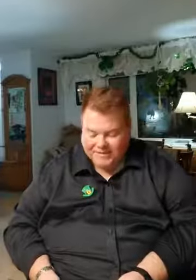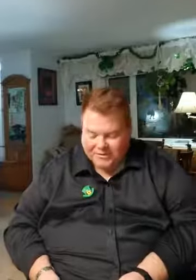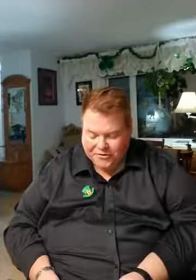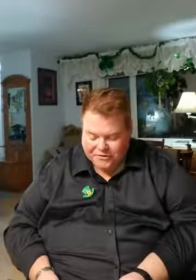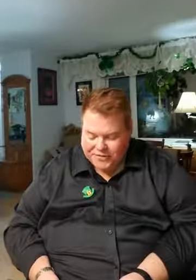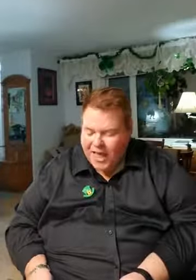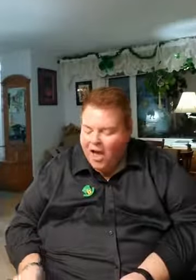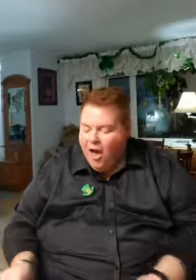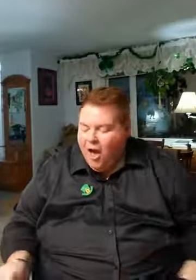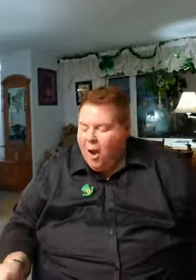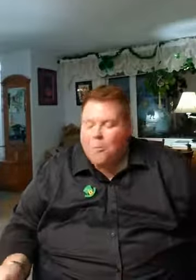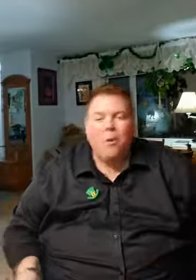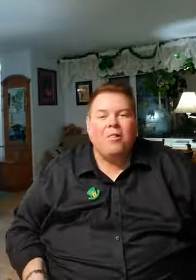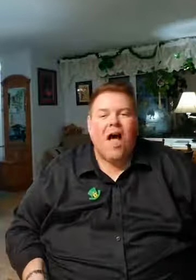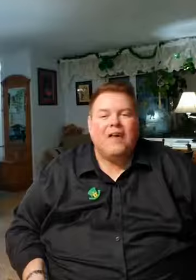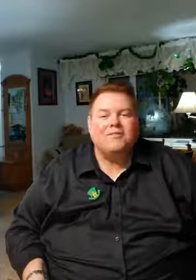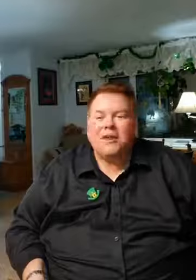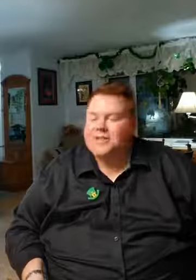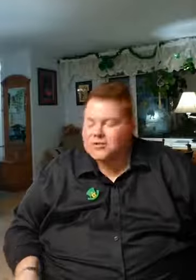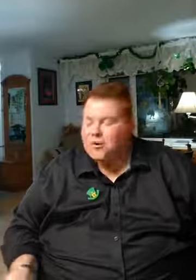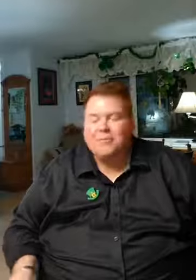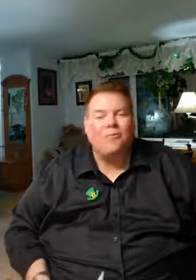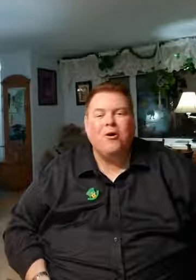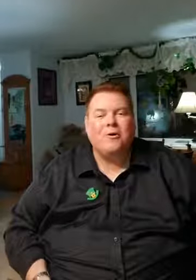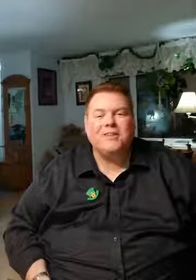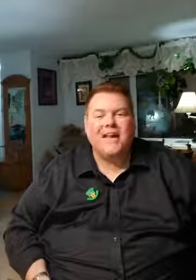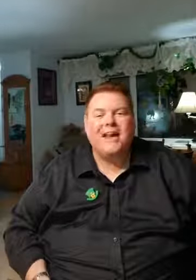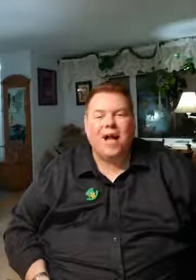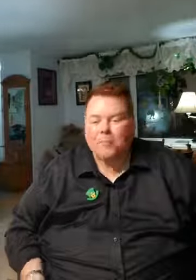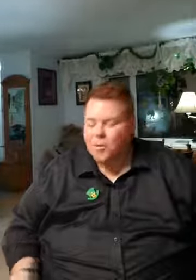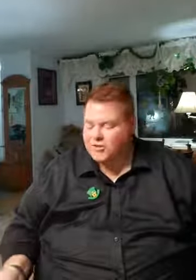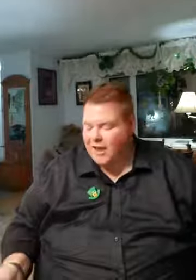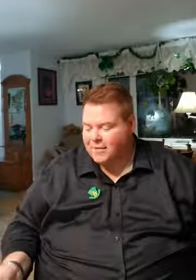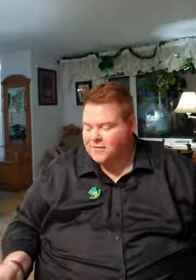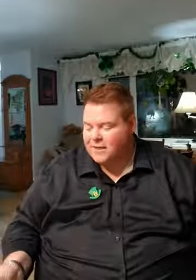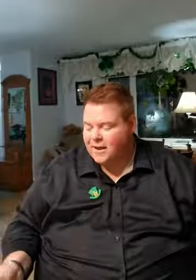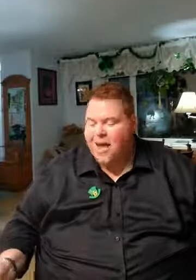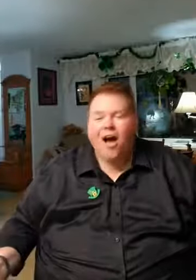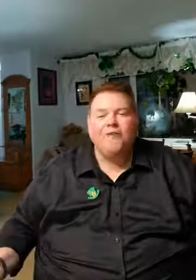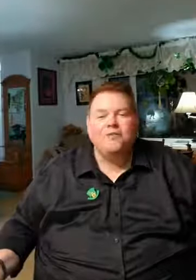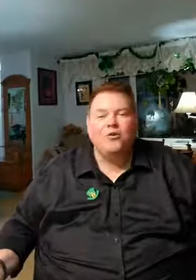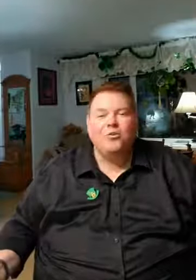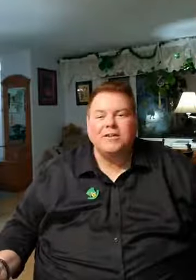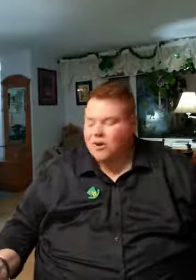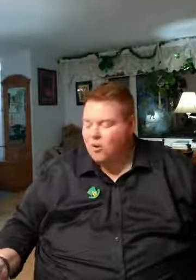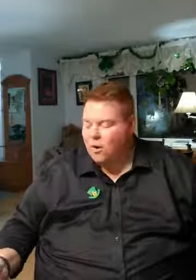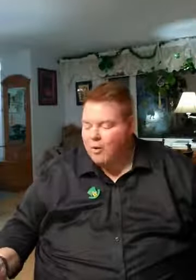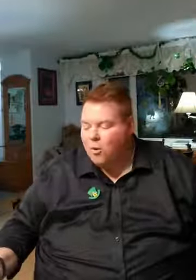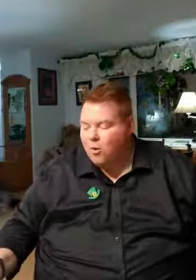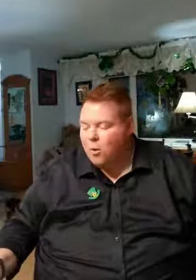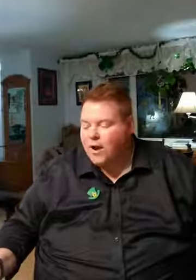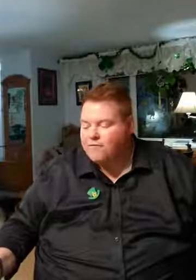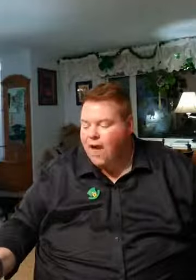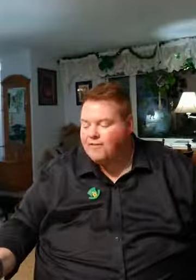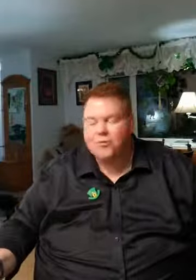years. Well, I've said this story before, I'm going to say it a couple more times. A few weeks ago, I woke at 5:30